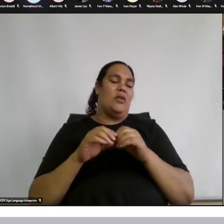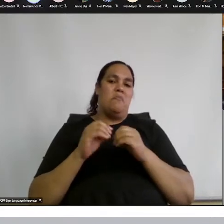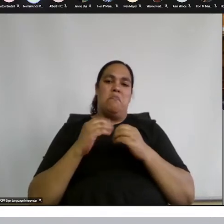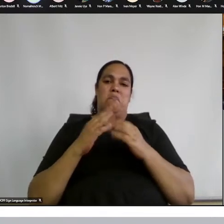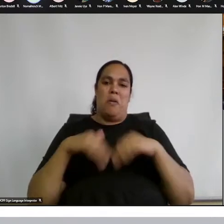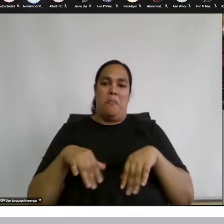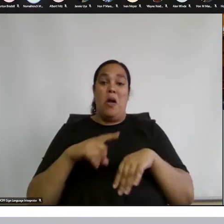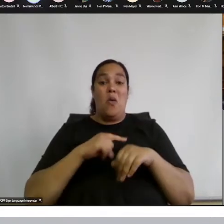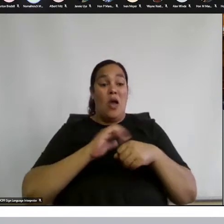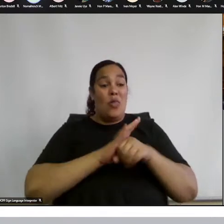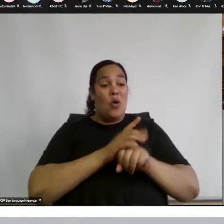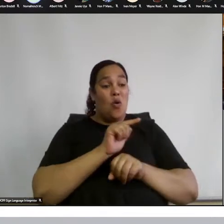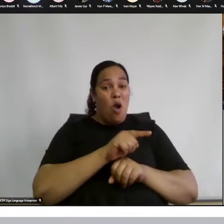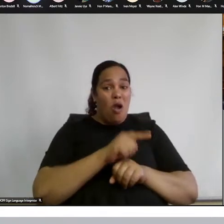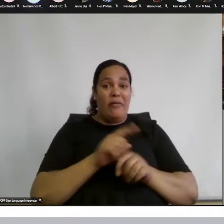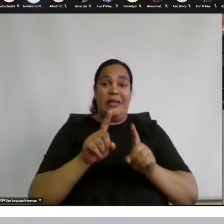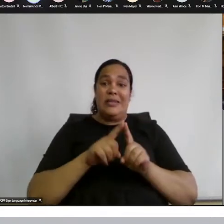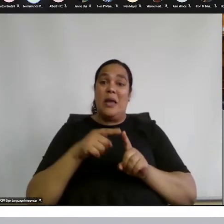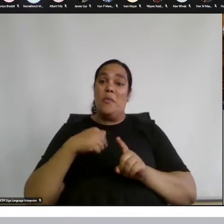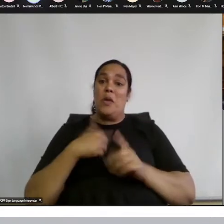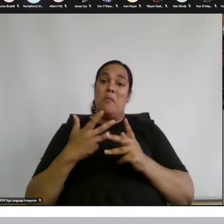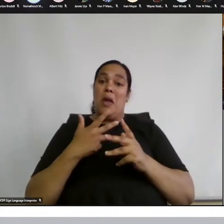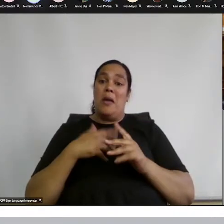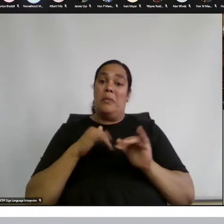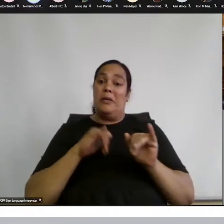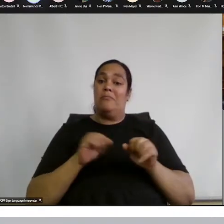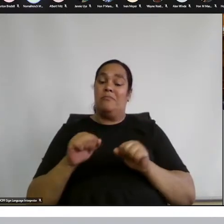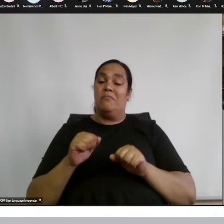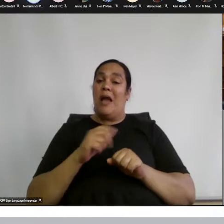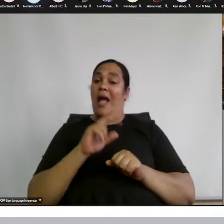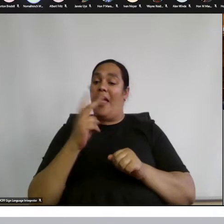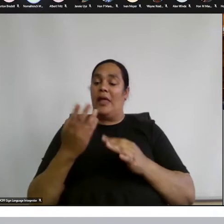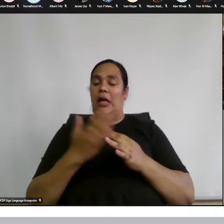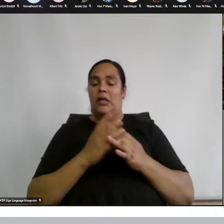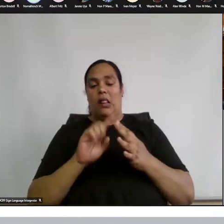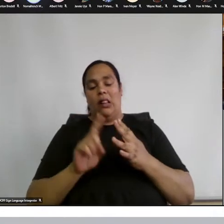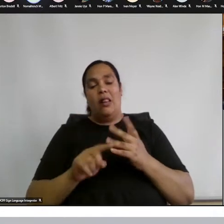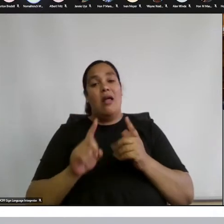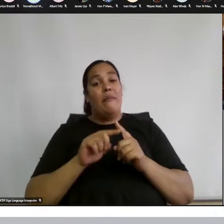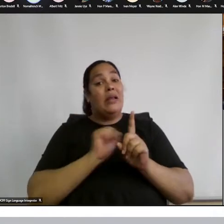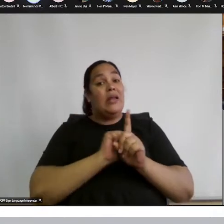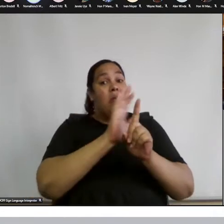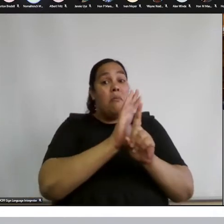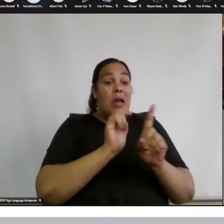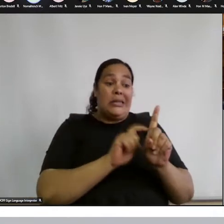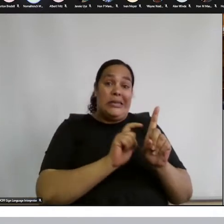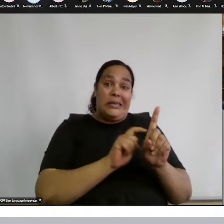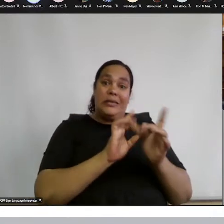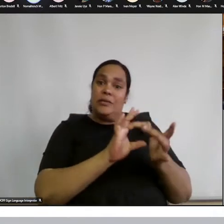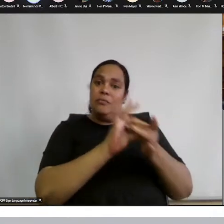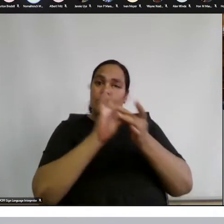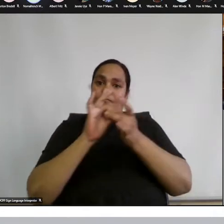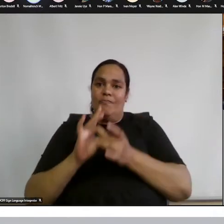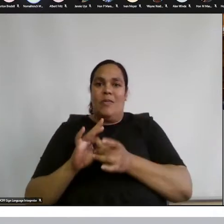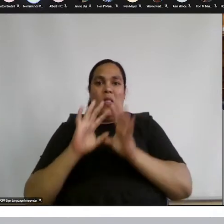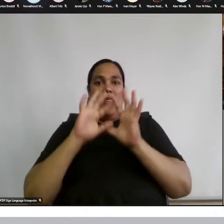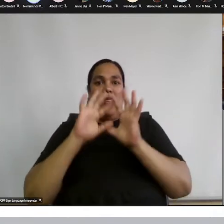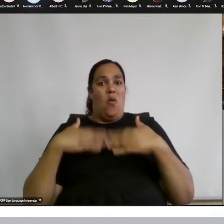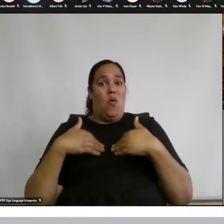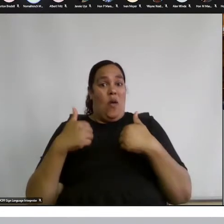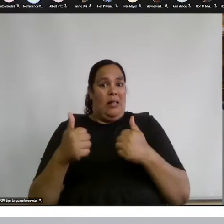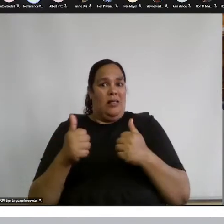the COVID pandemic, in as much as that you might be still talking about the cases and all of those, but the impact related to the wellness